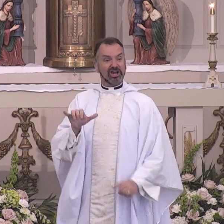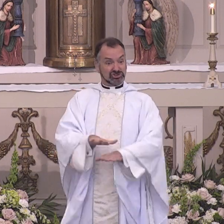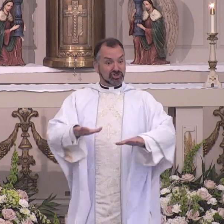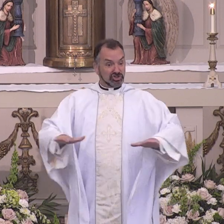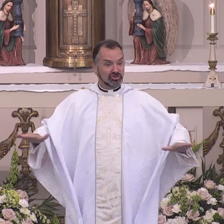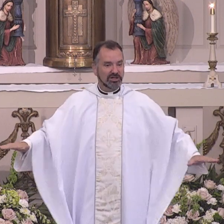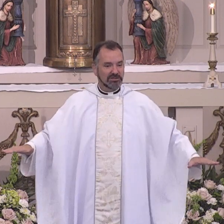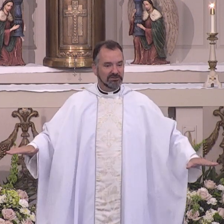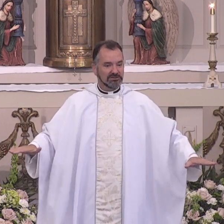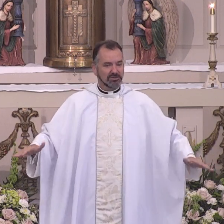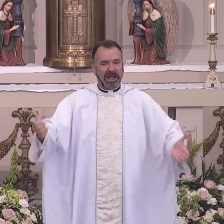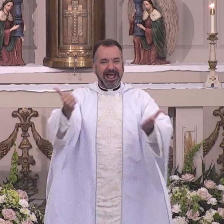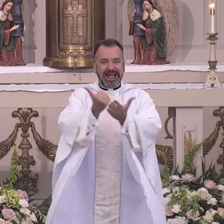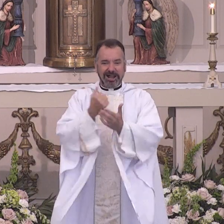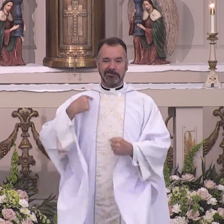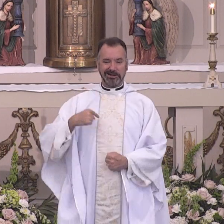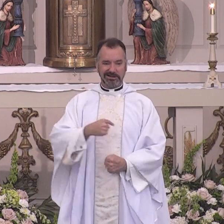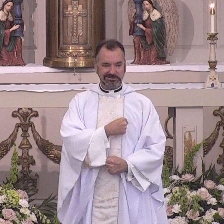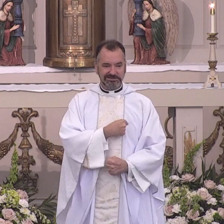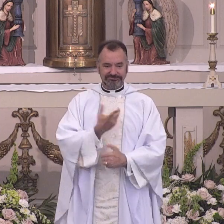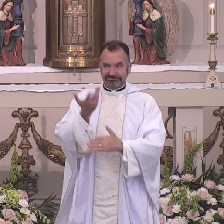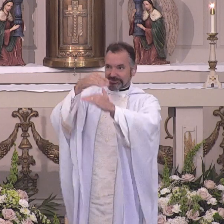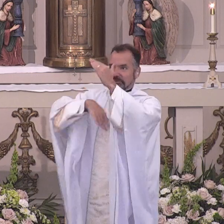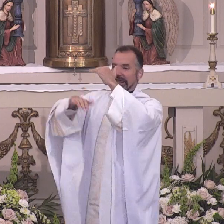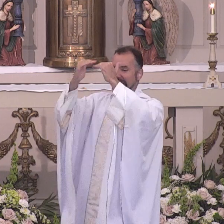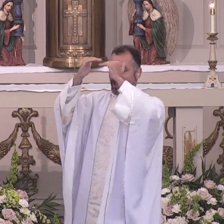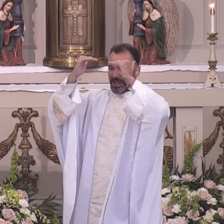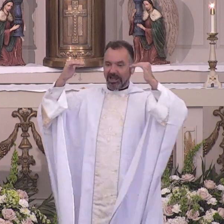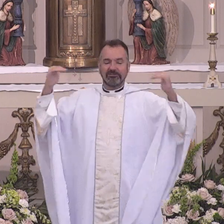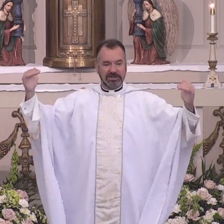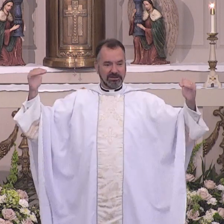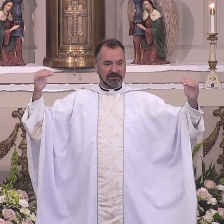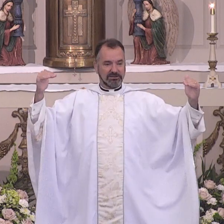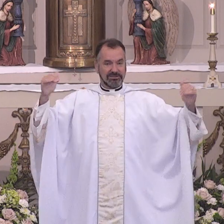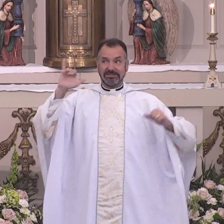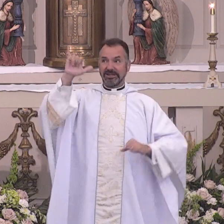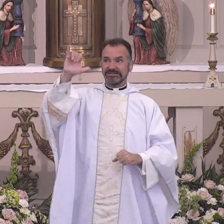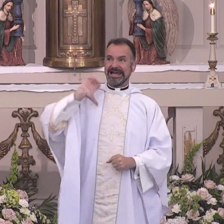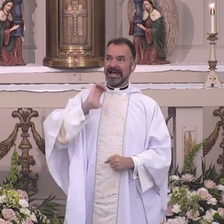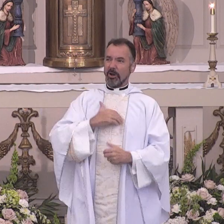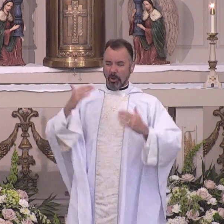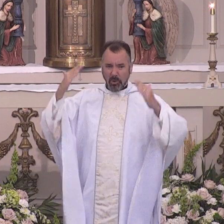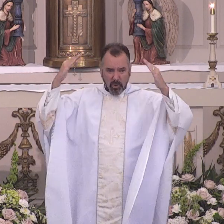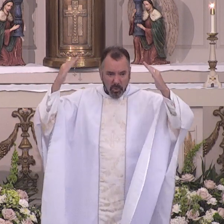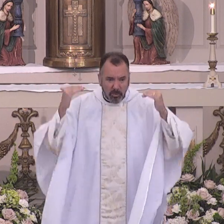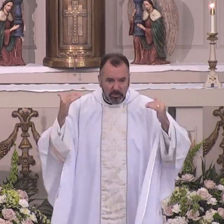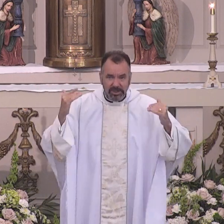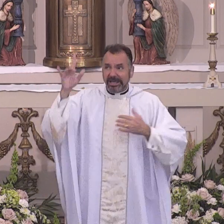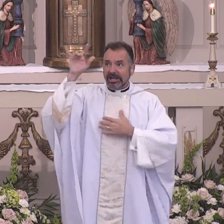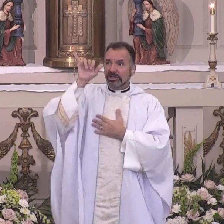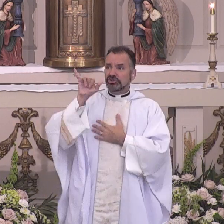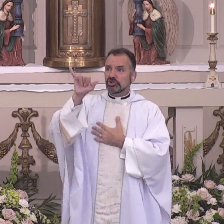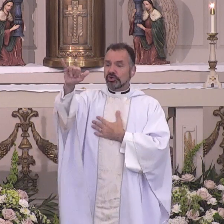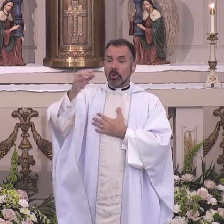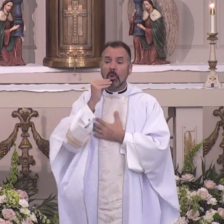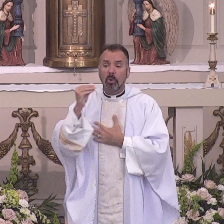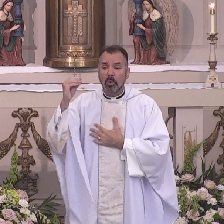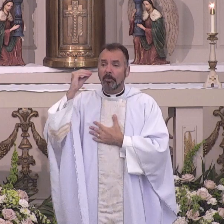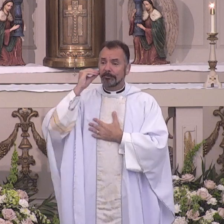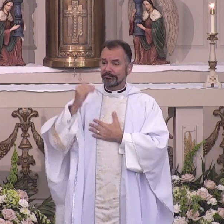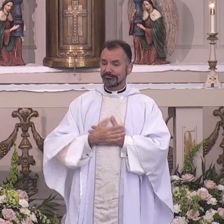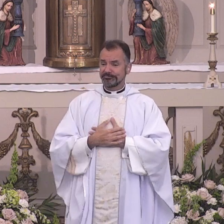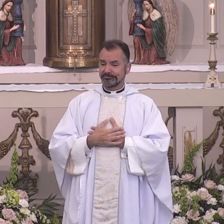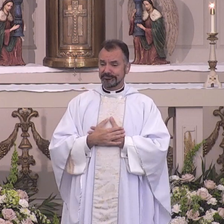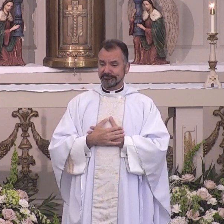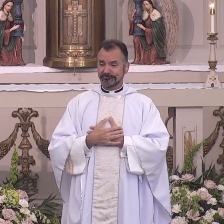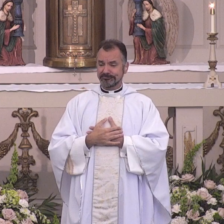We are meant to enjoy and appreciate our lives of service to God as little children and to have hope